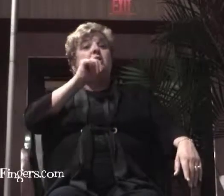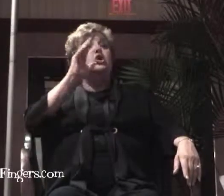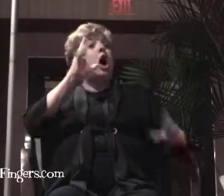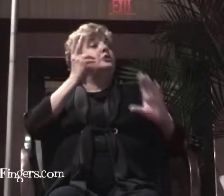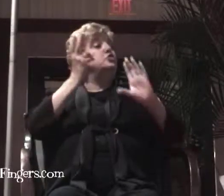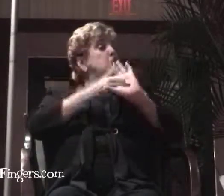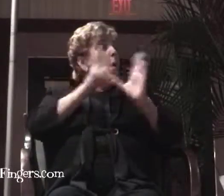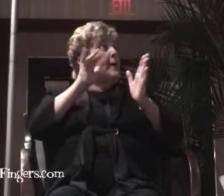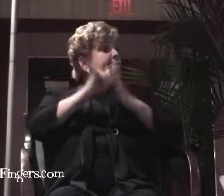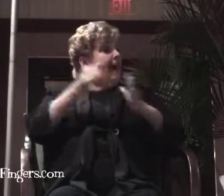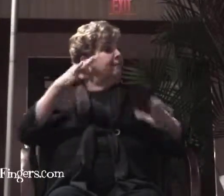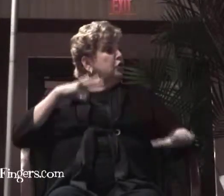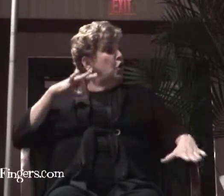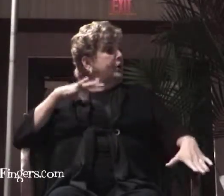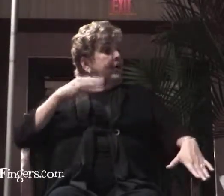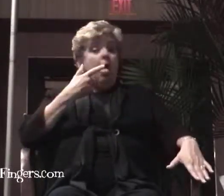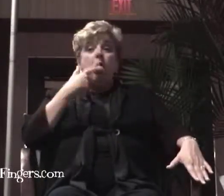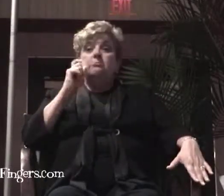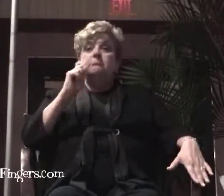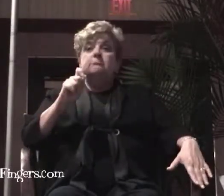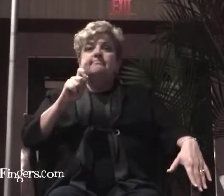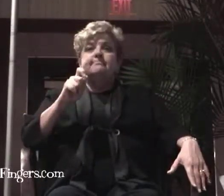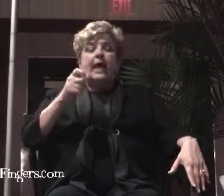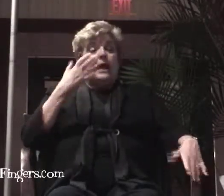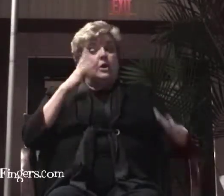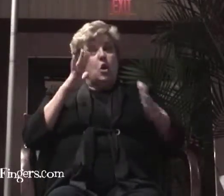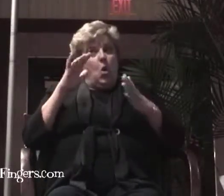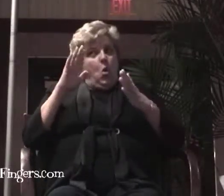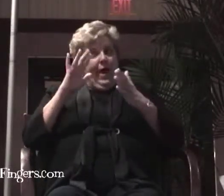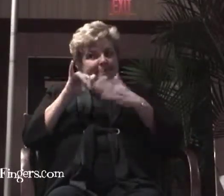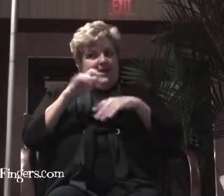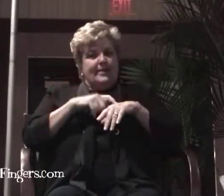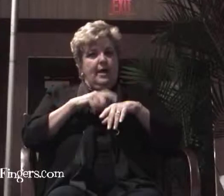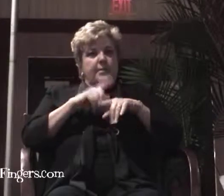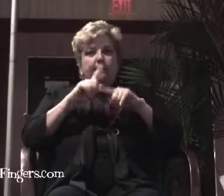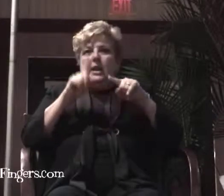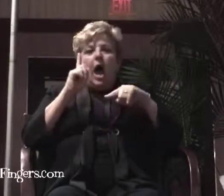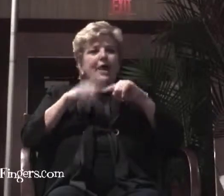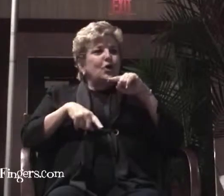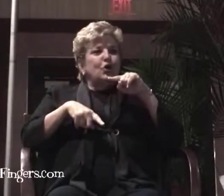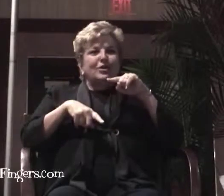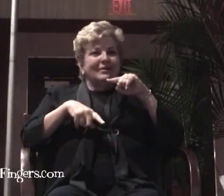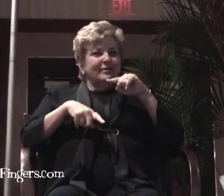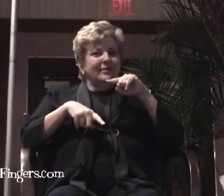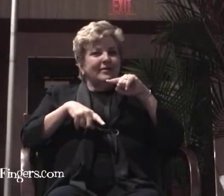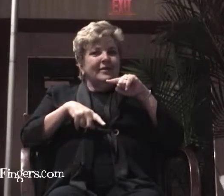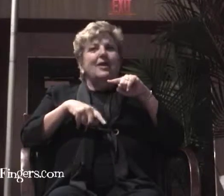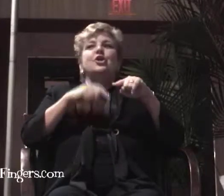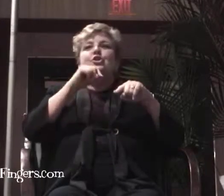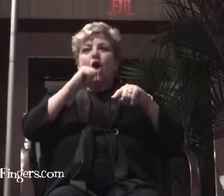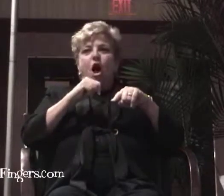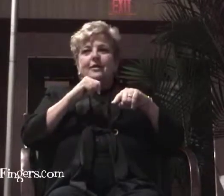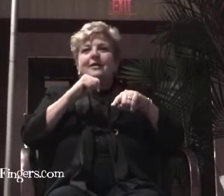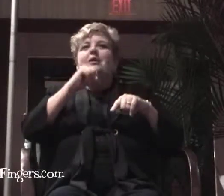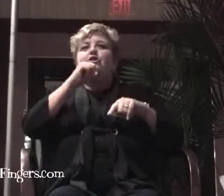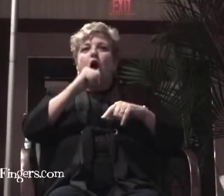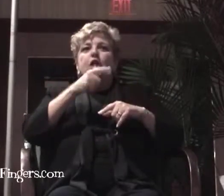fraternity because I didn't know it at the time, but I could not drink. I had